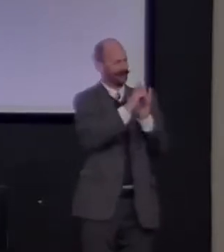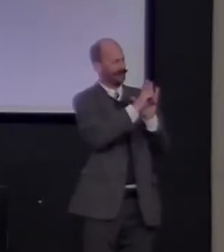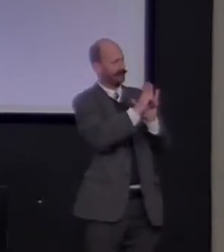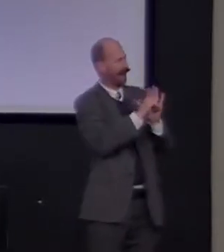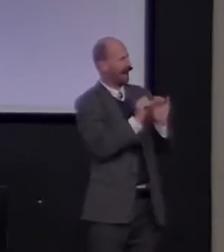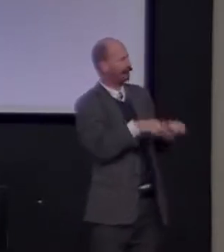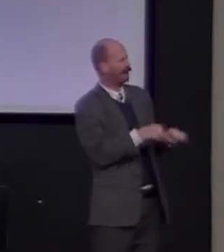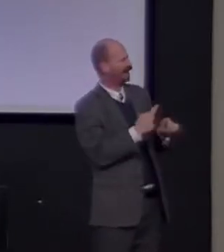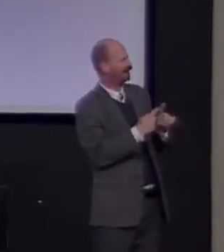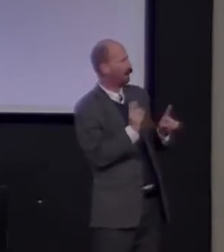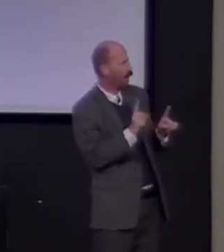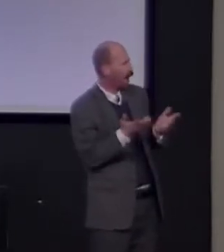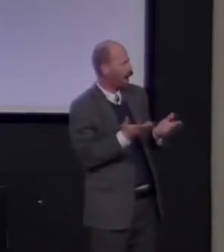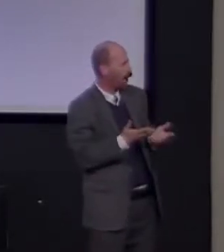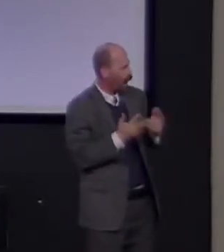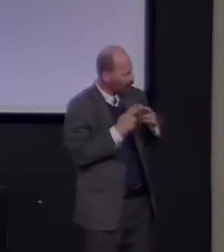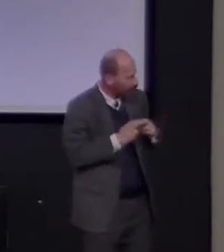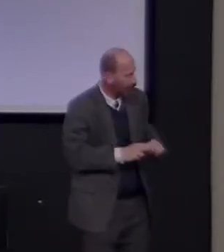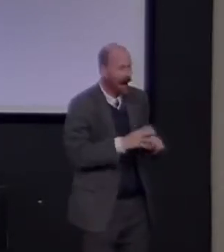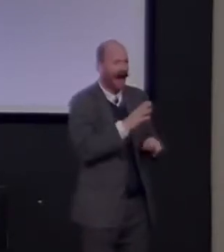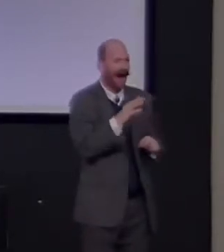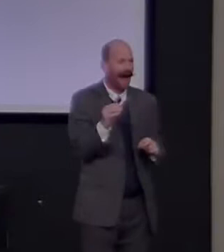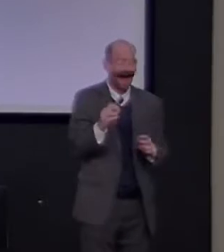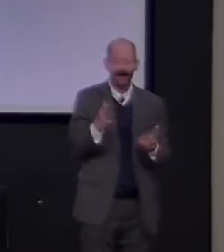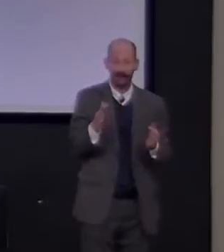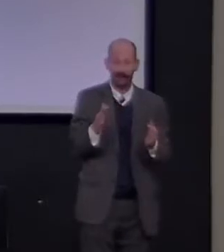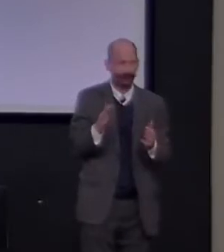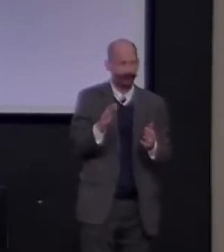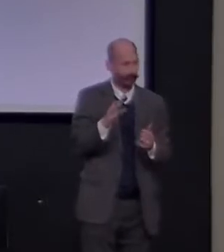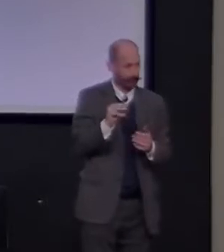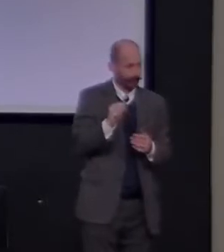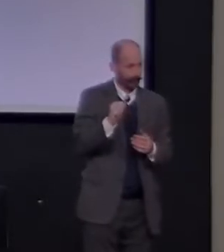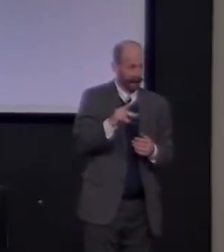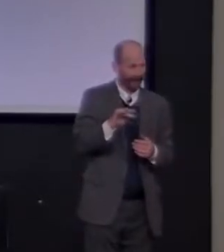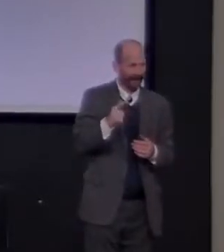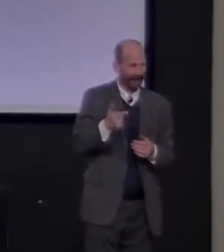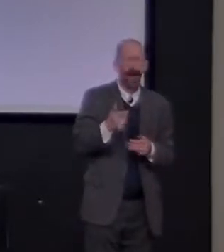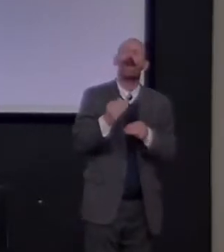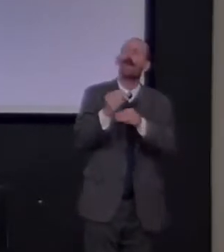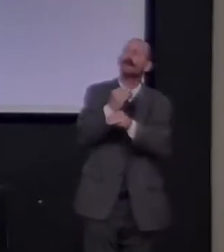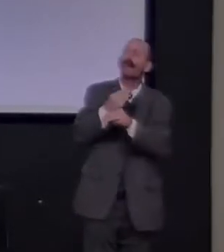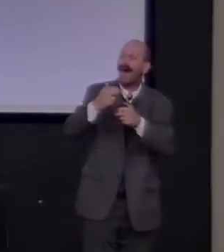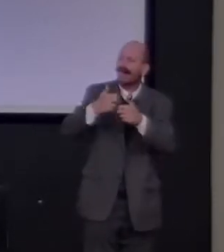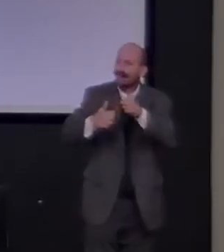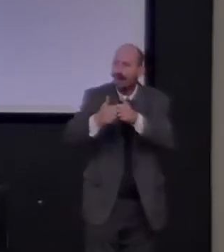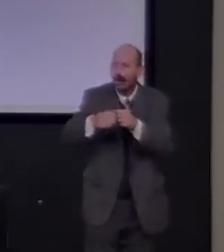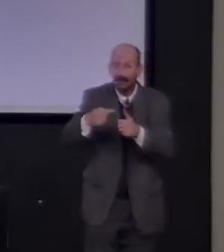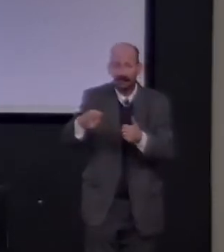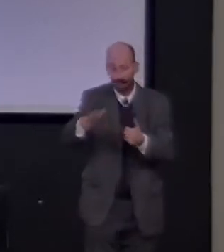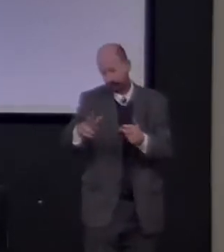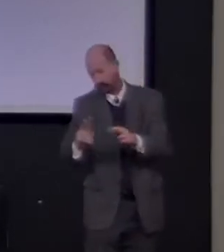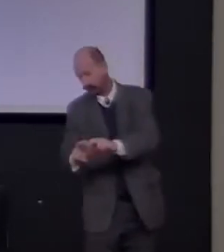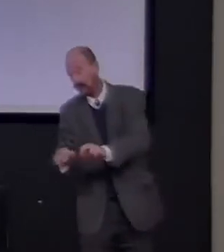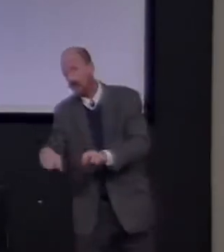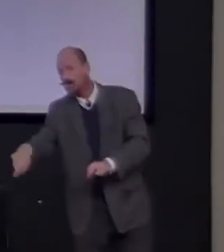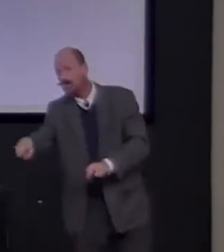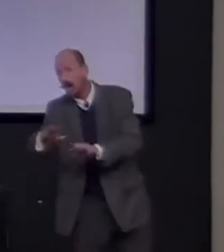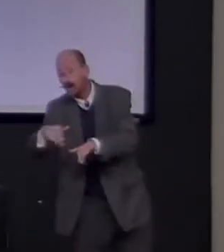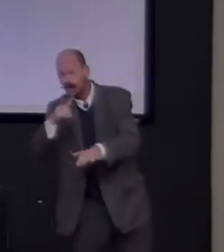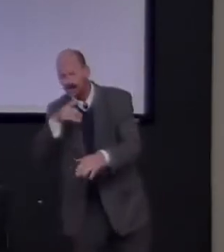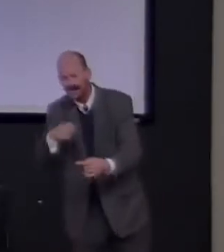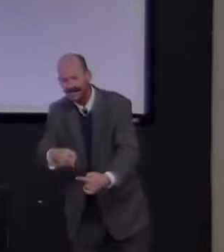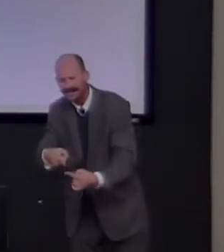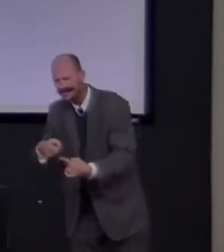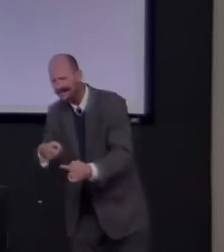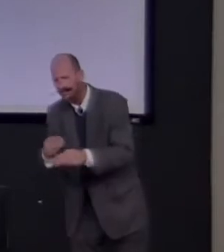the origins of math difficulties. So do some children who struggle with math, do they also have problems perhaps in making